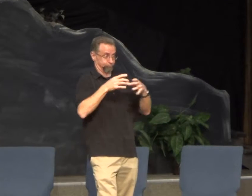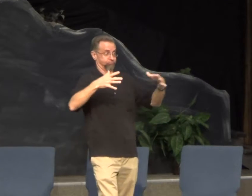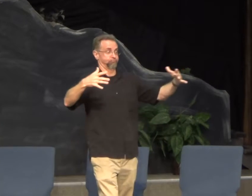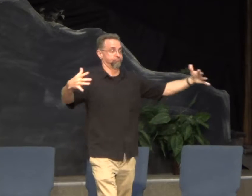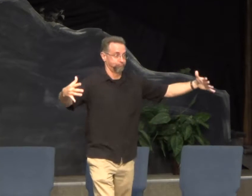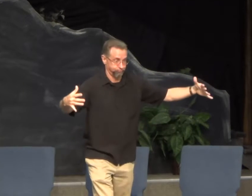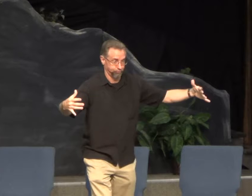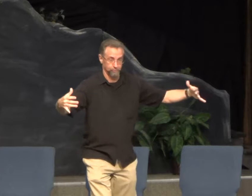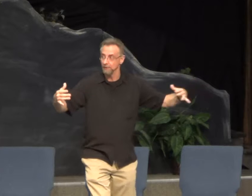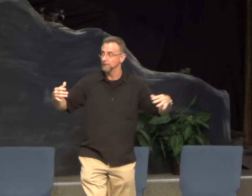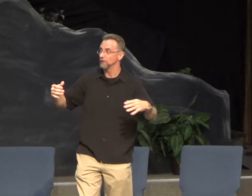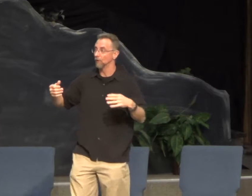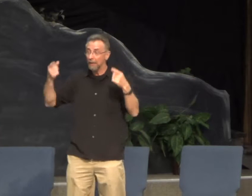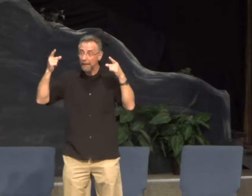Jerusalem. And it spread from there.